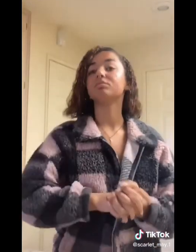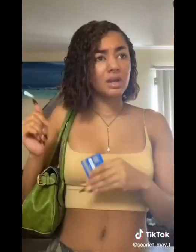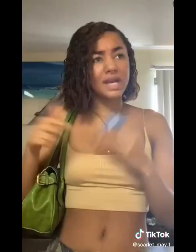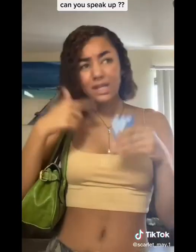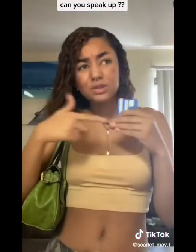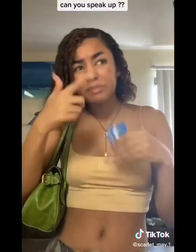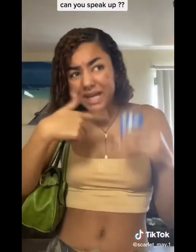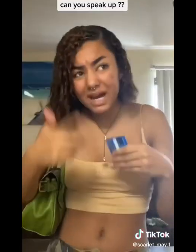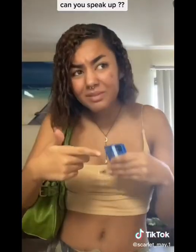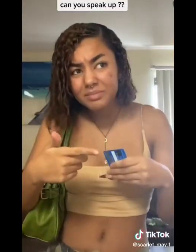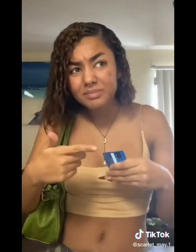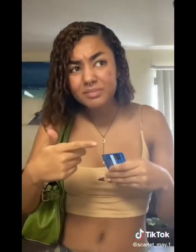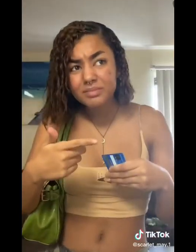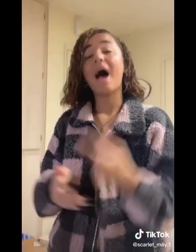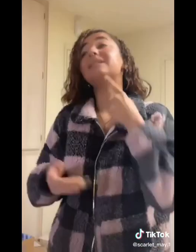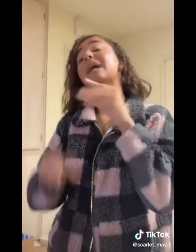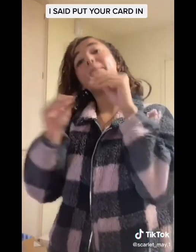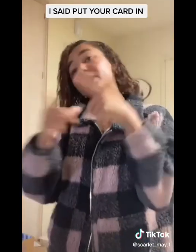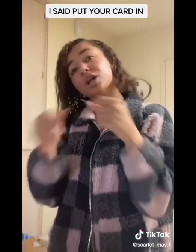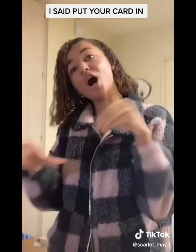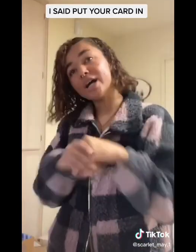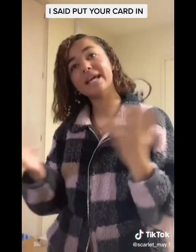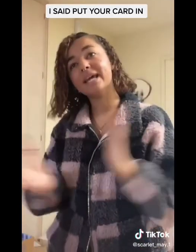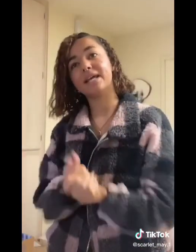Can you speak up? I said put the card in!